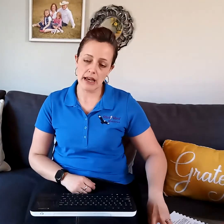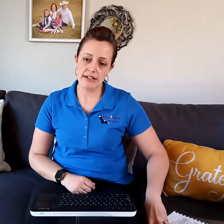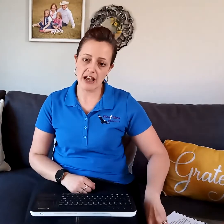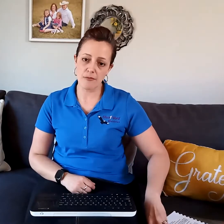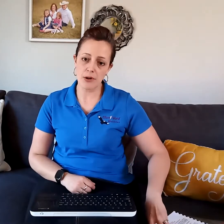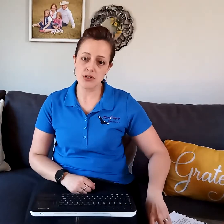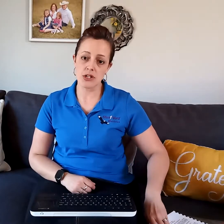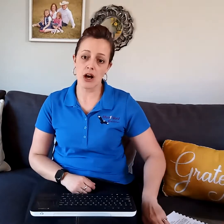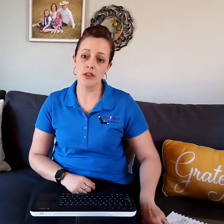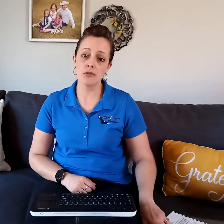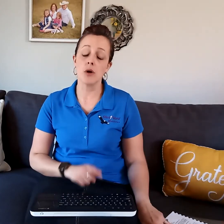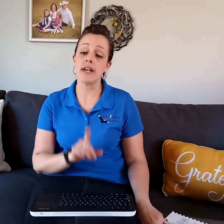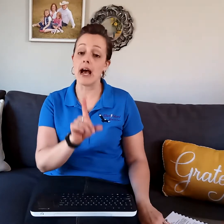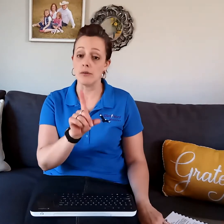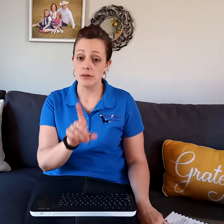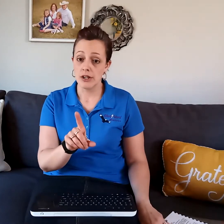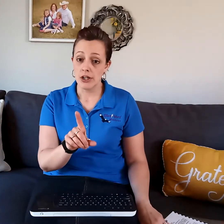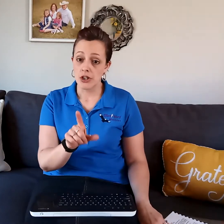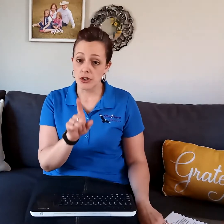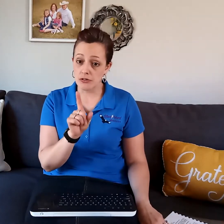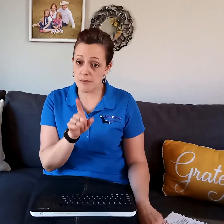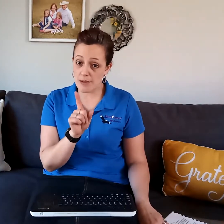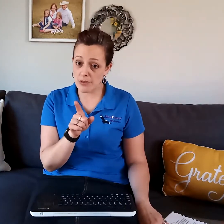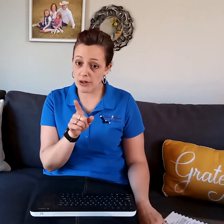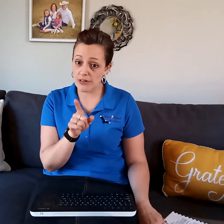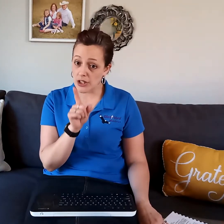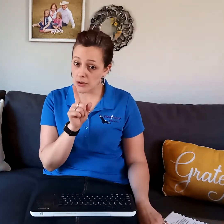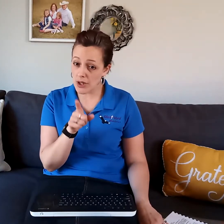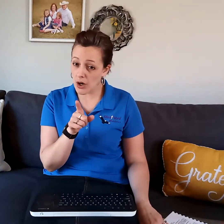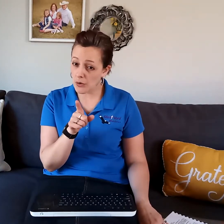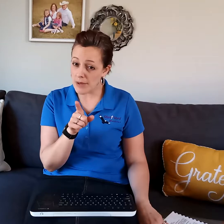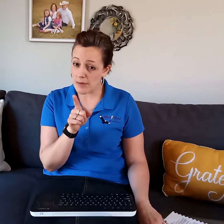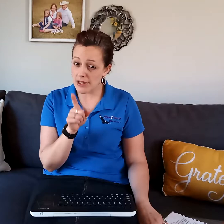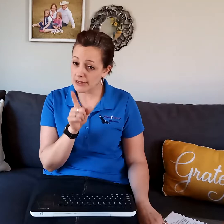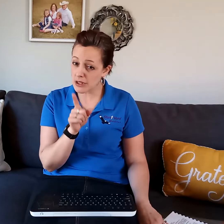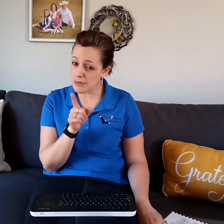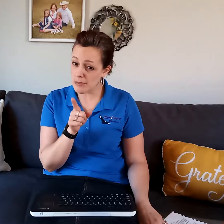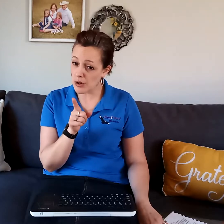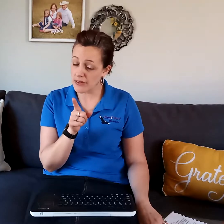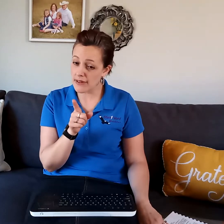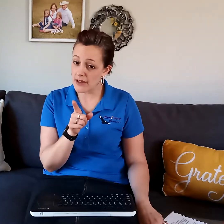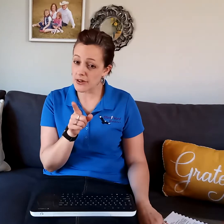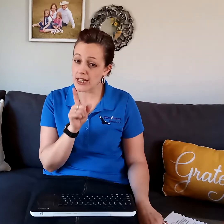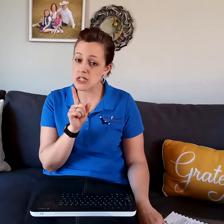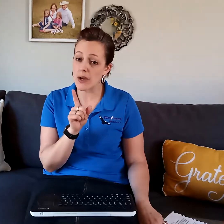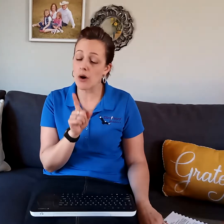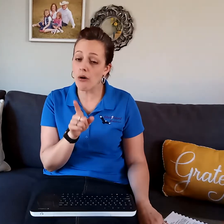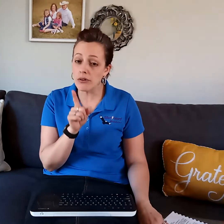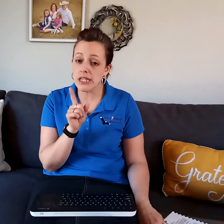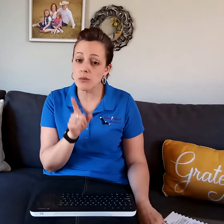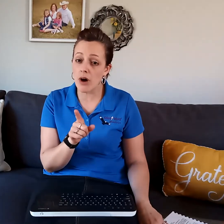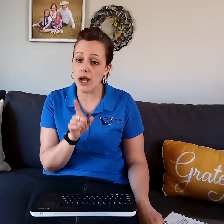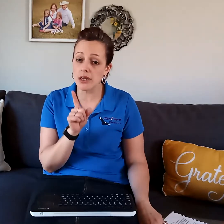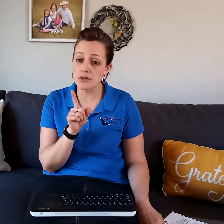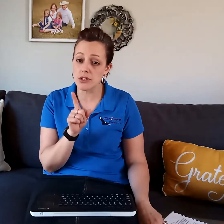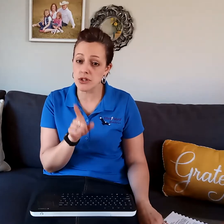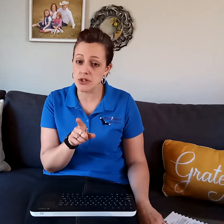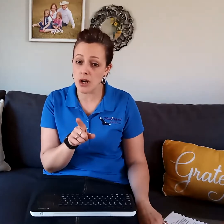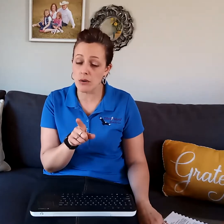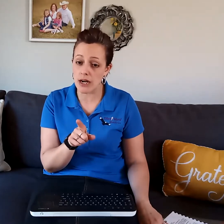deaf person on the road. Now, you remember that you know maybe a little bit more than the other kids, so I only want you to show